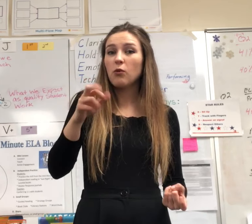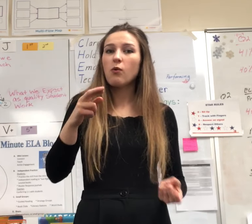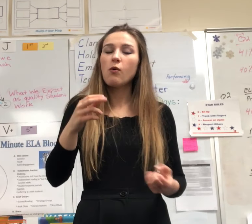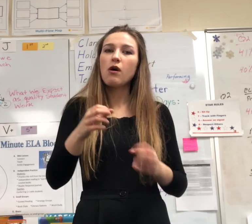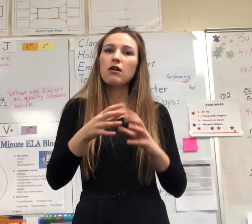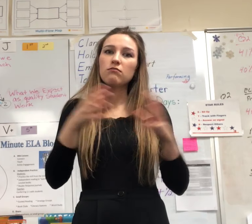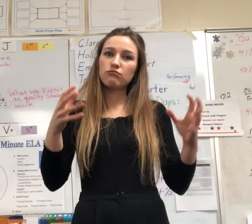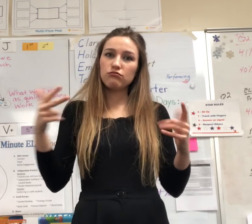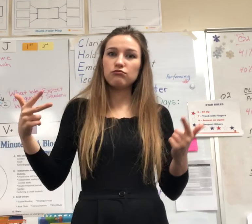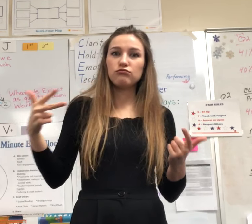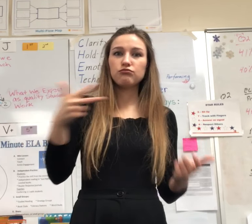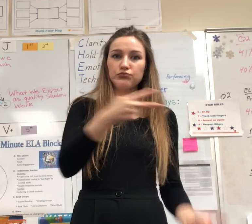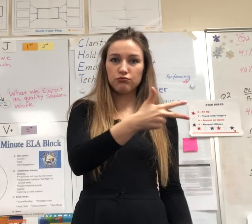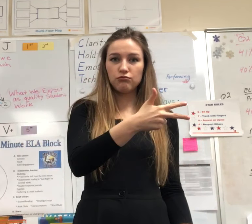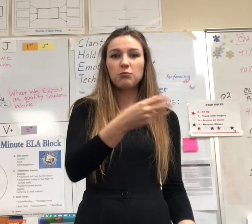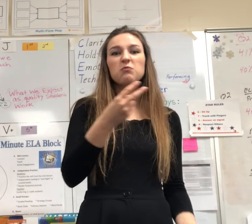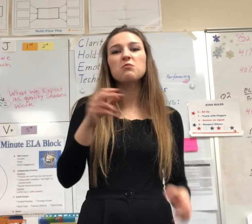The string, come here,